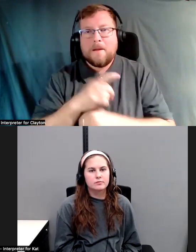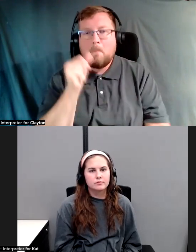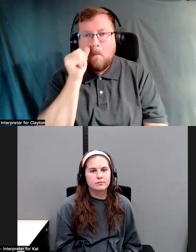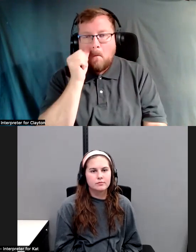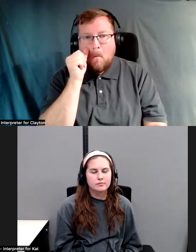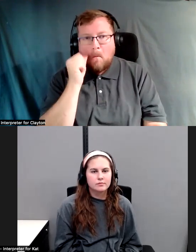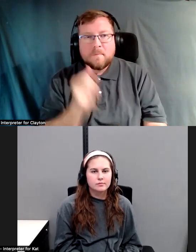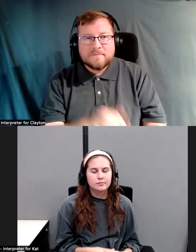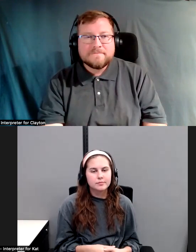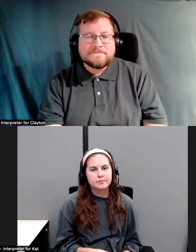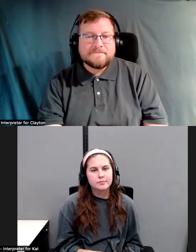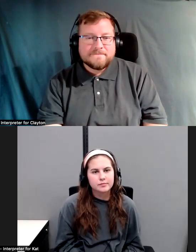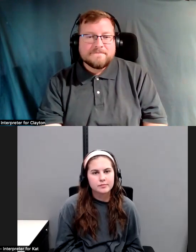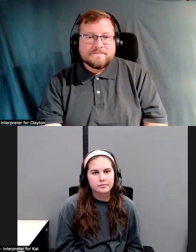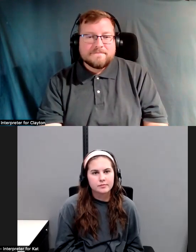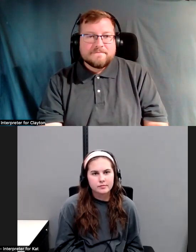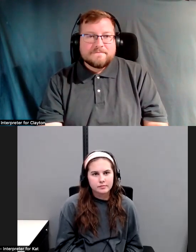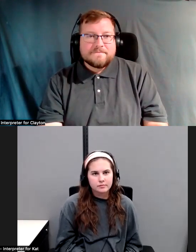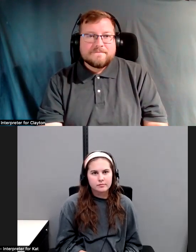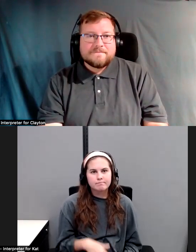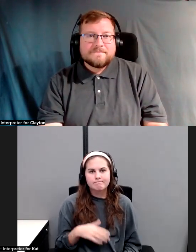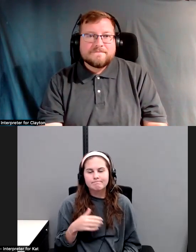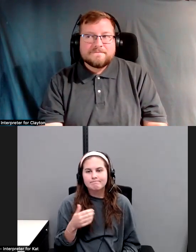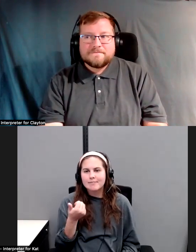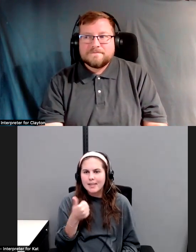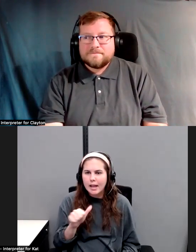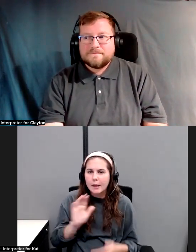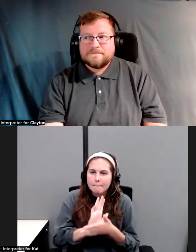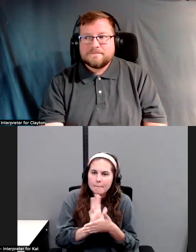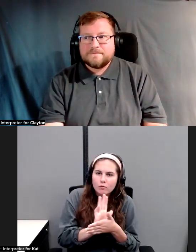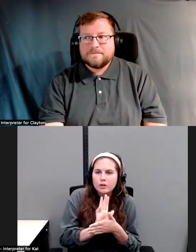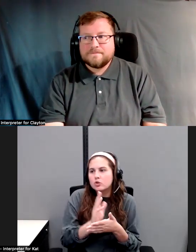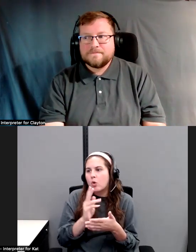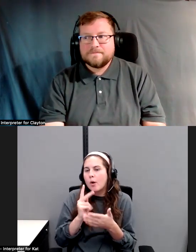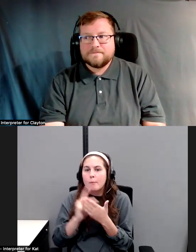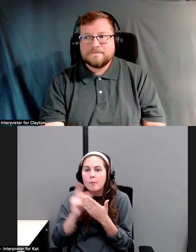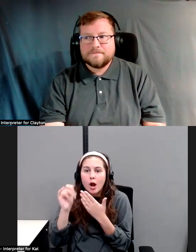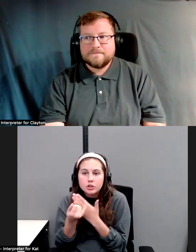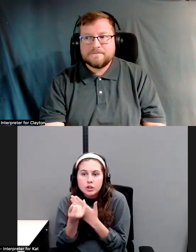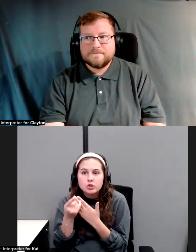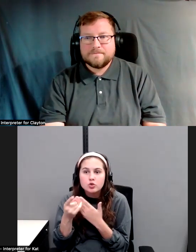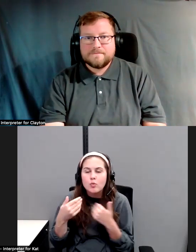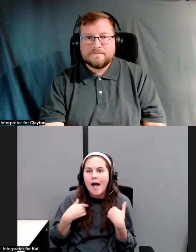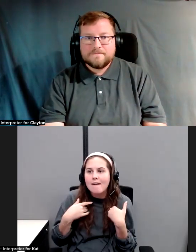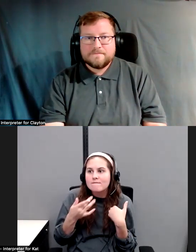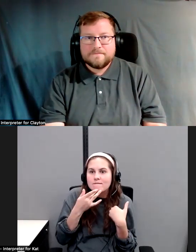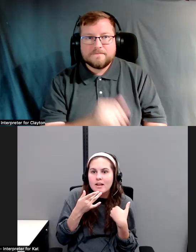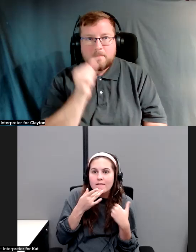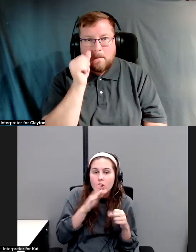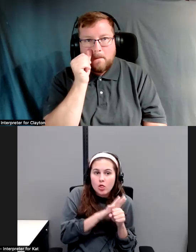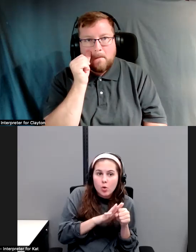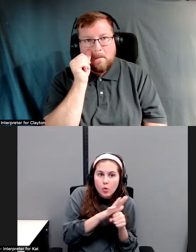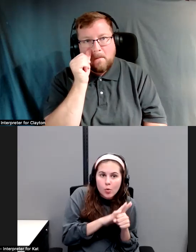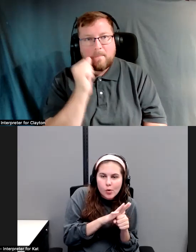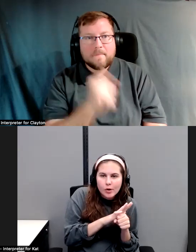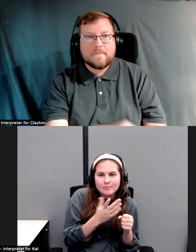The are there any movies or projects you have like a favorite location, or which, I don't want